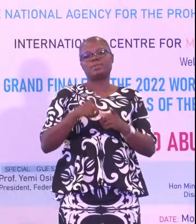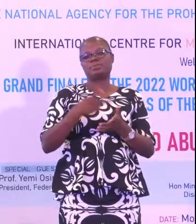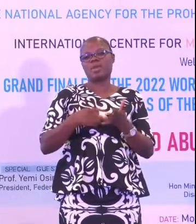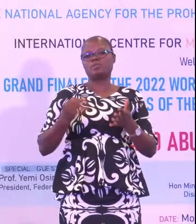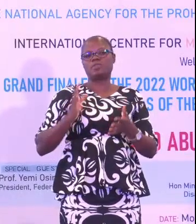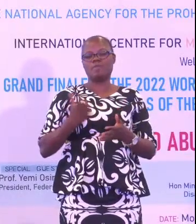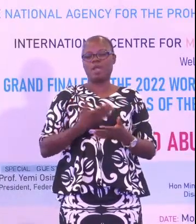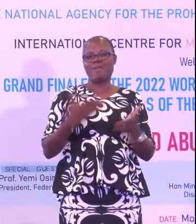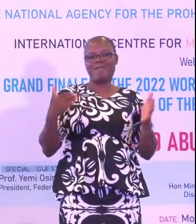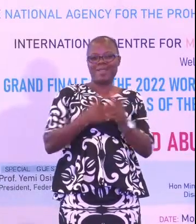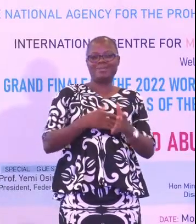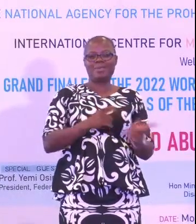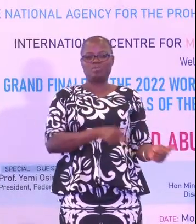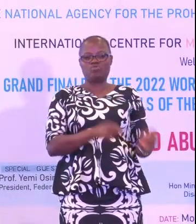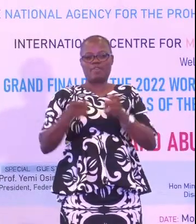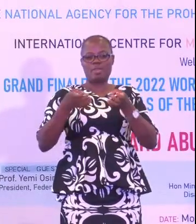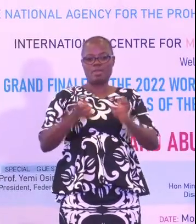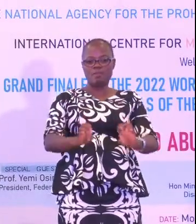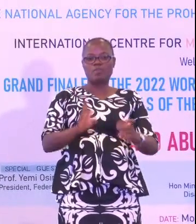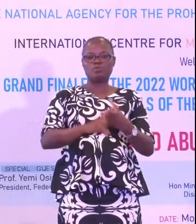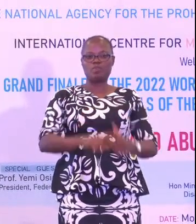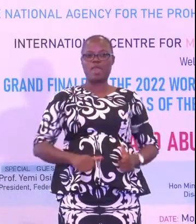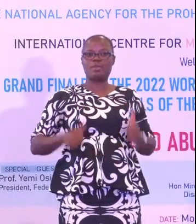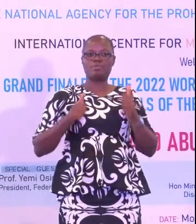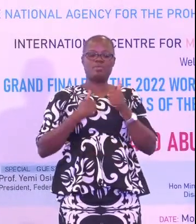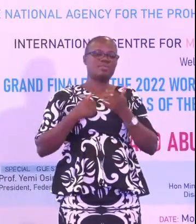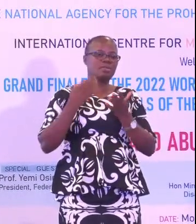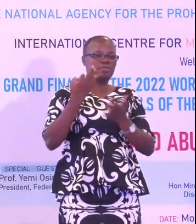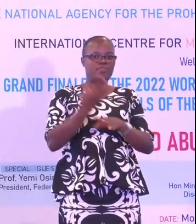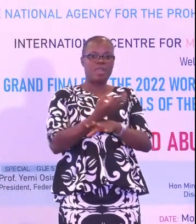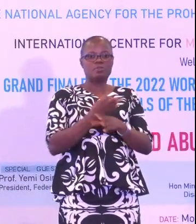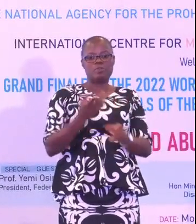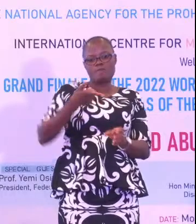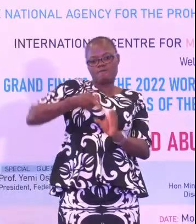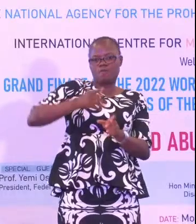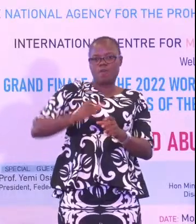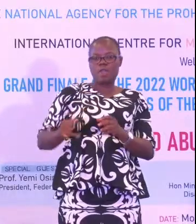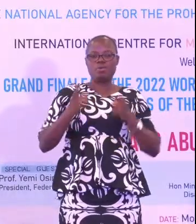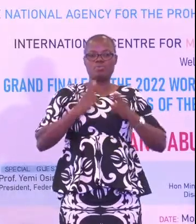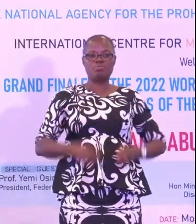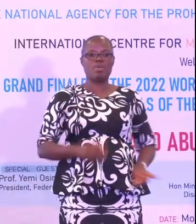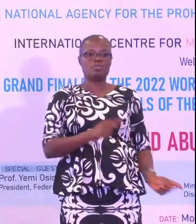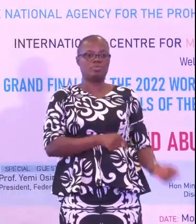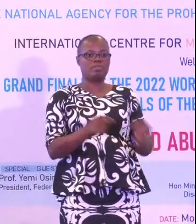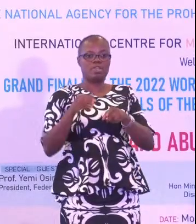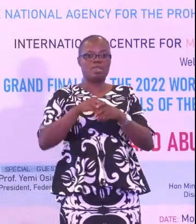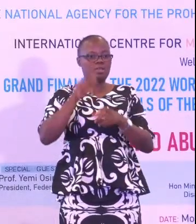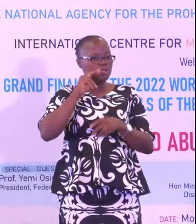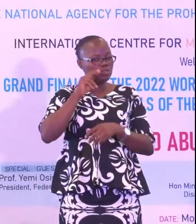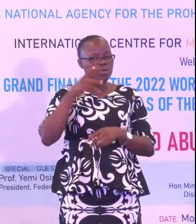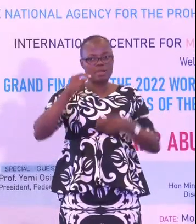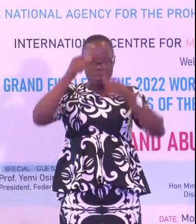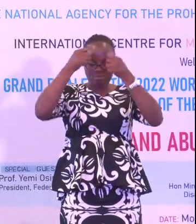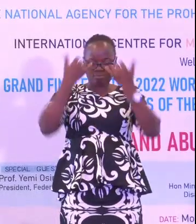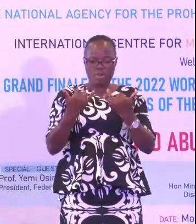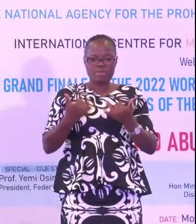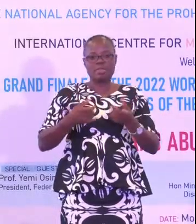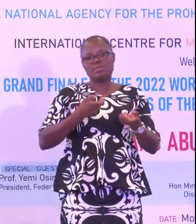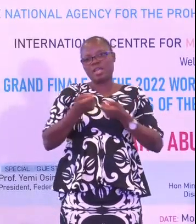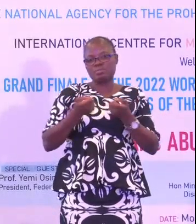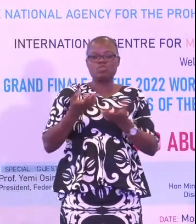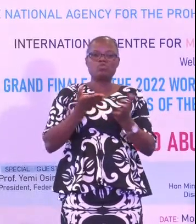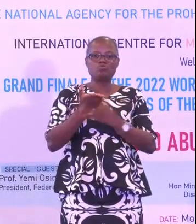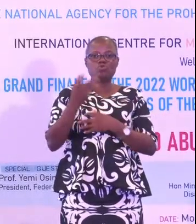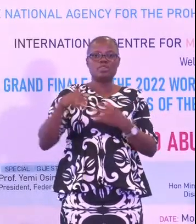our counter-trafficking efforts to address factors fueling human trafficking in Nigeria, the present administration, through the